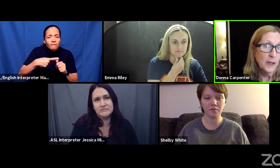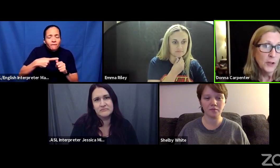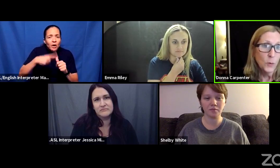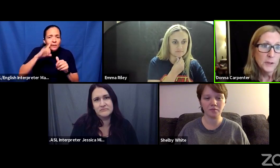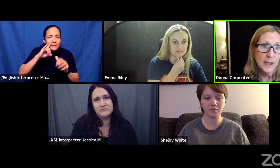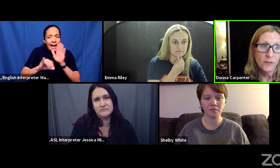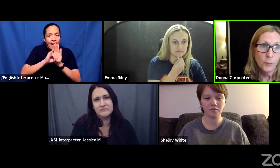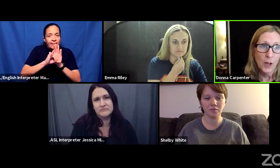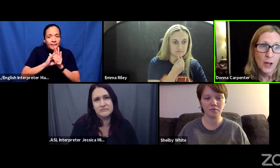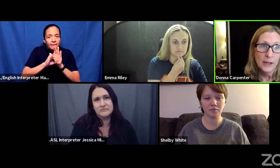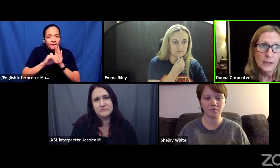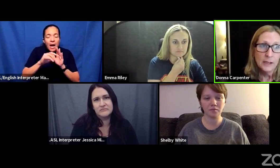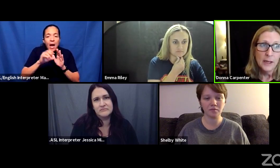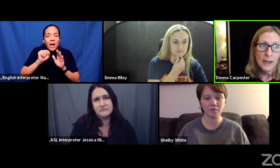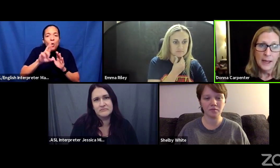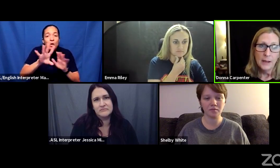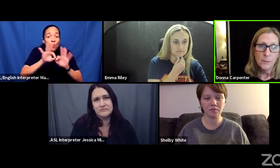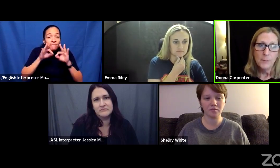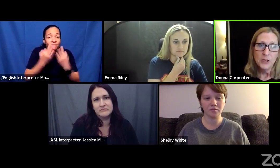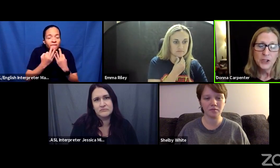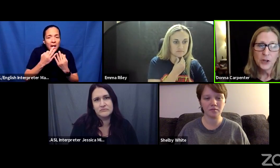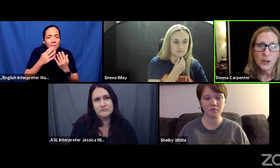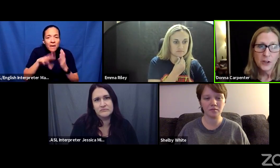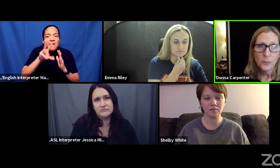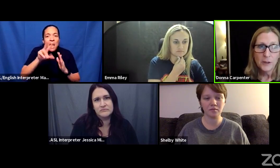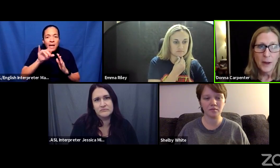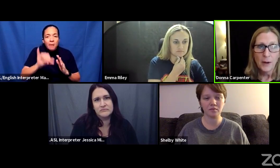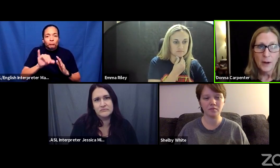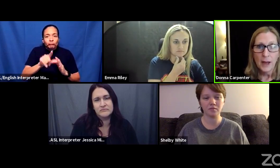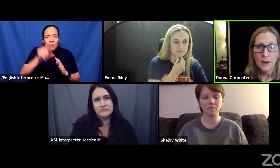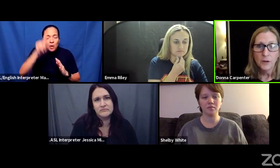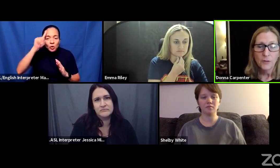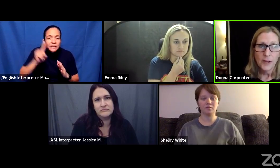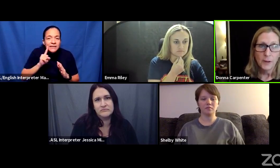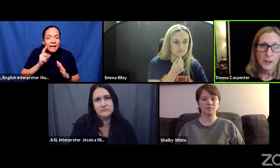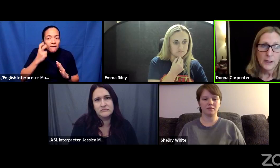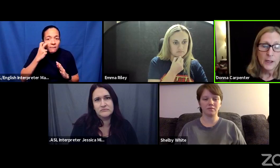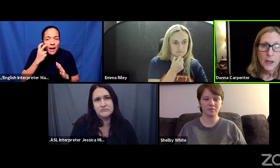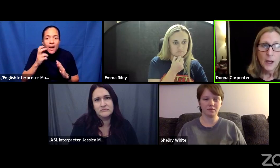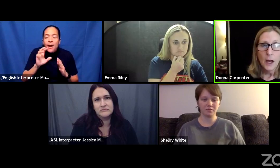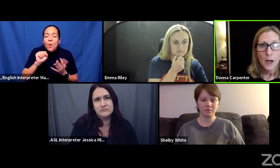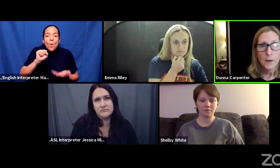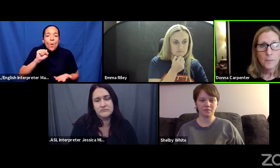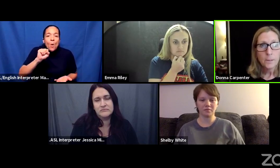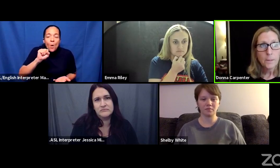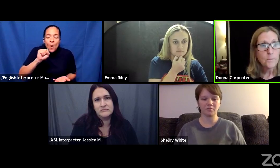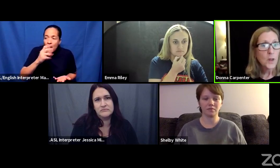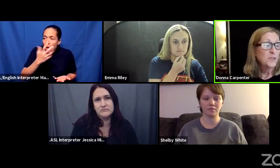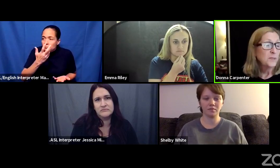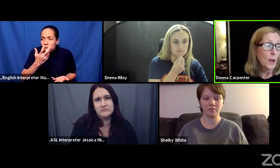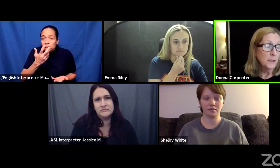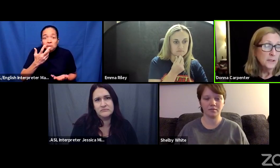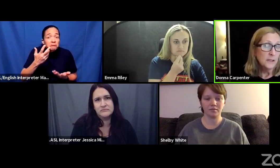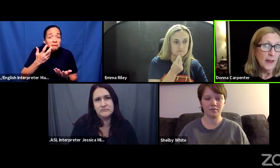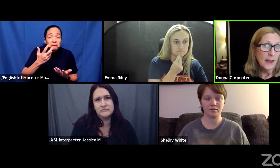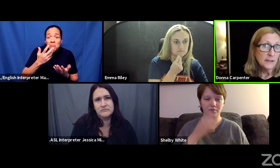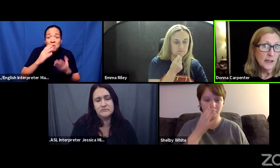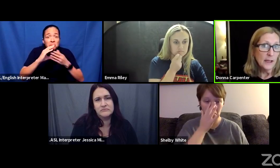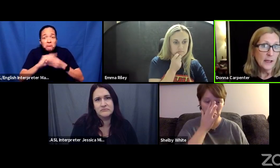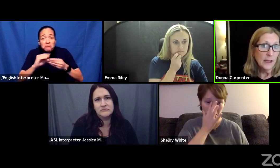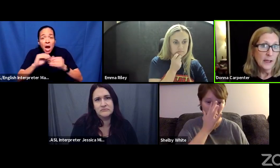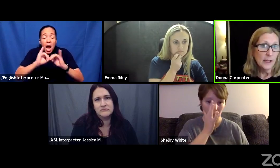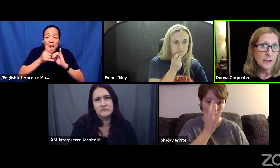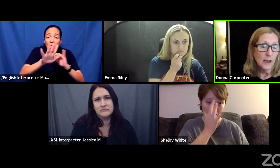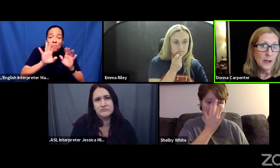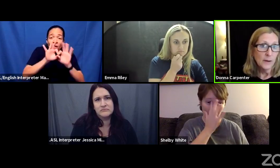found out that you were deaf-blind, and maybe share a little bit about how your family responded to